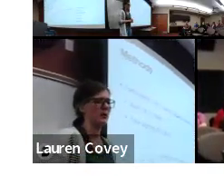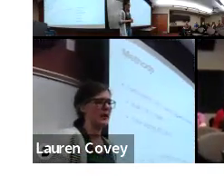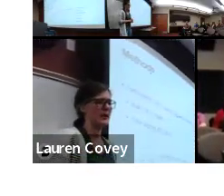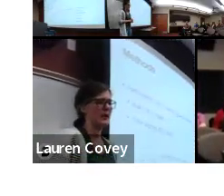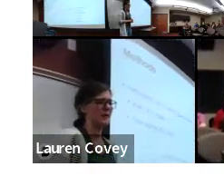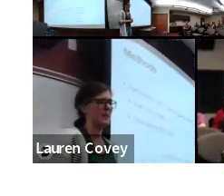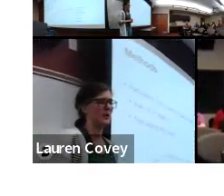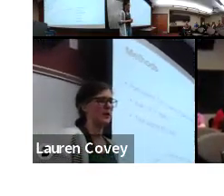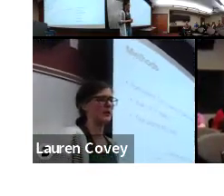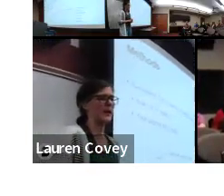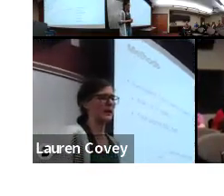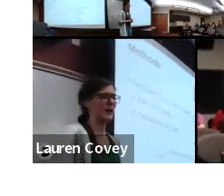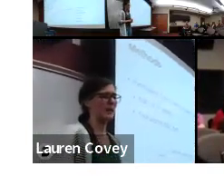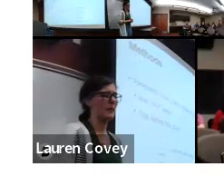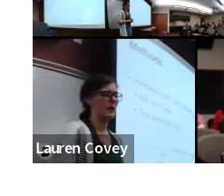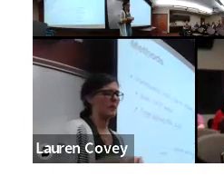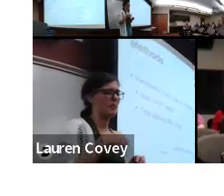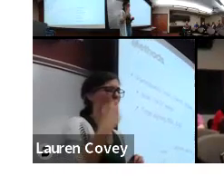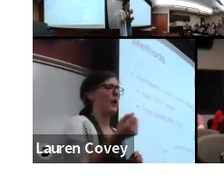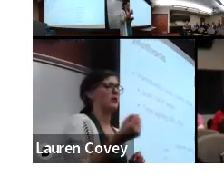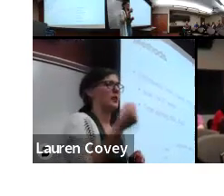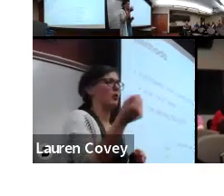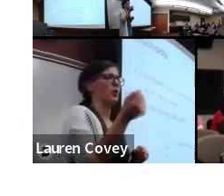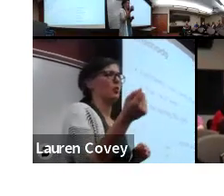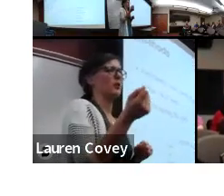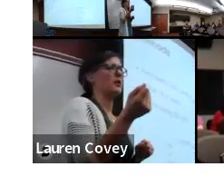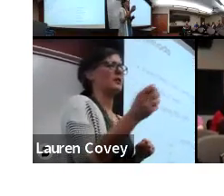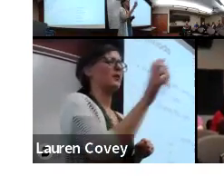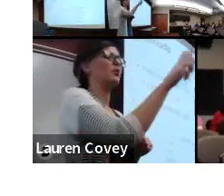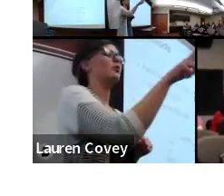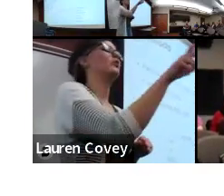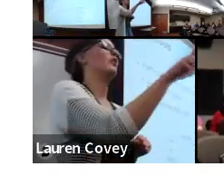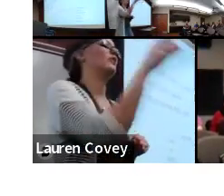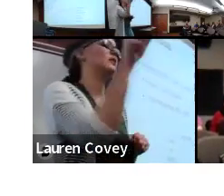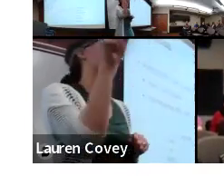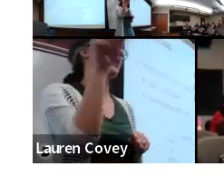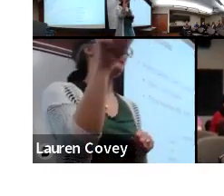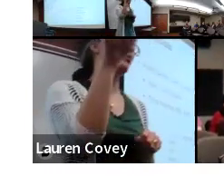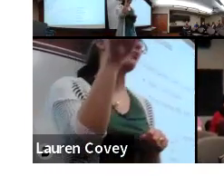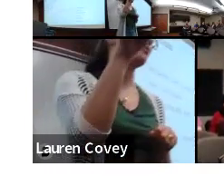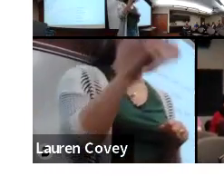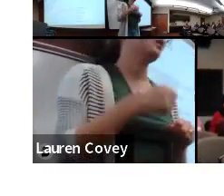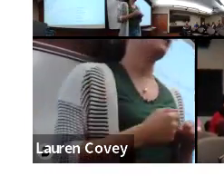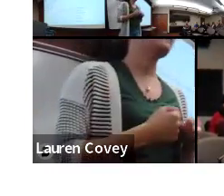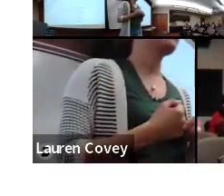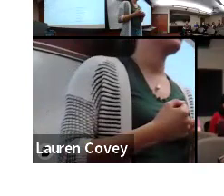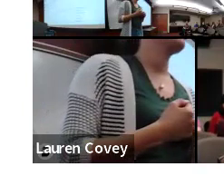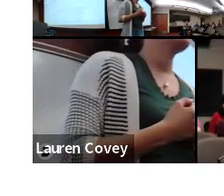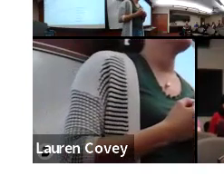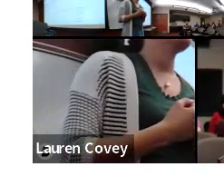suggests that it's things like pronouns that they don't use. They will use full noun phrases instead of pronouns.